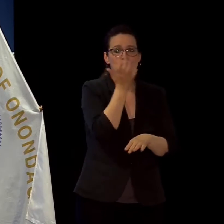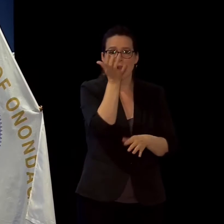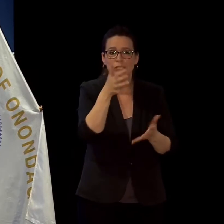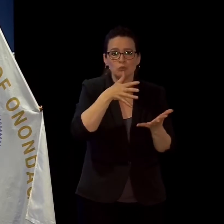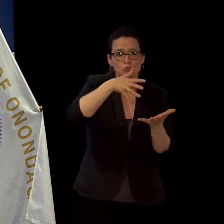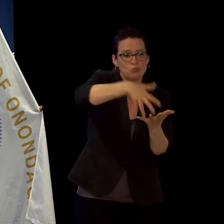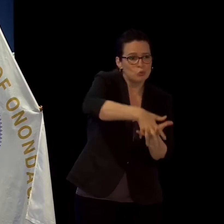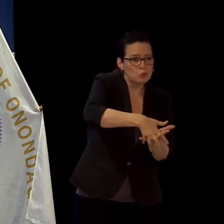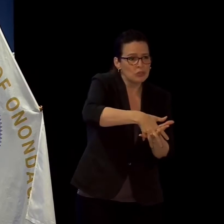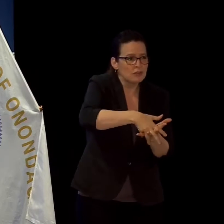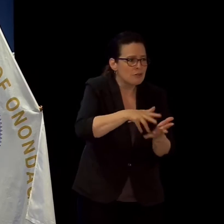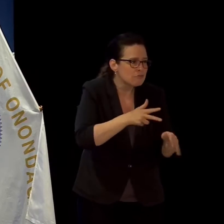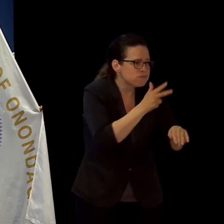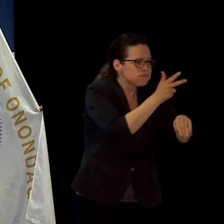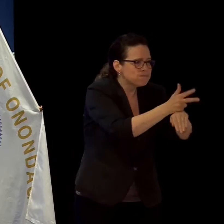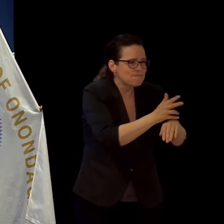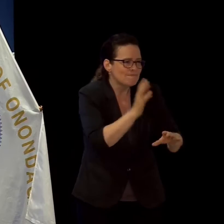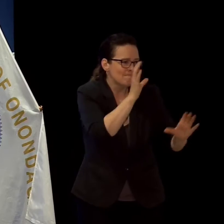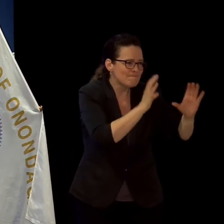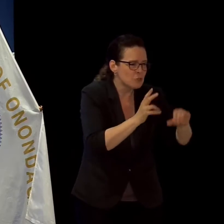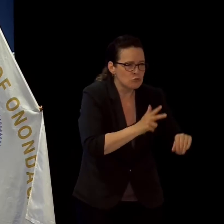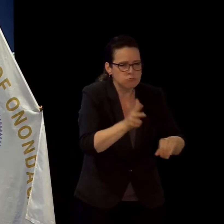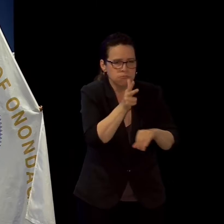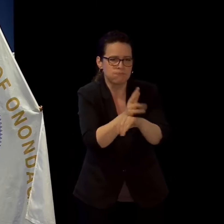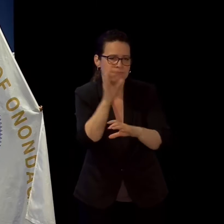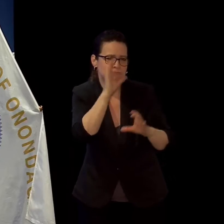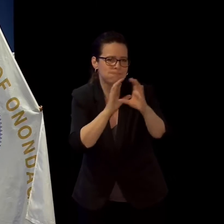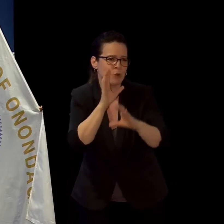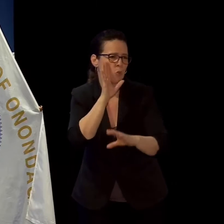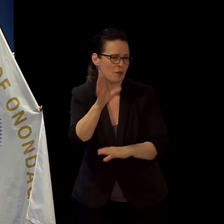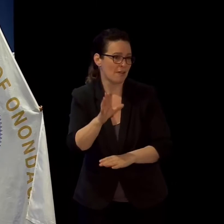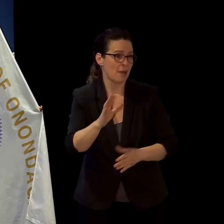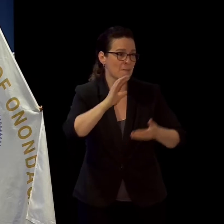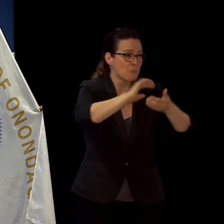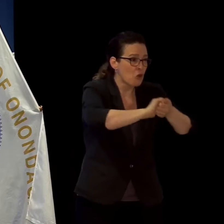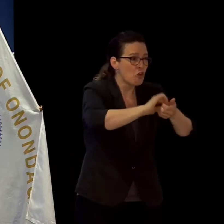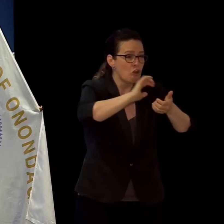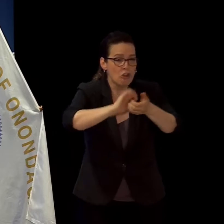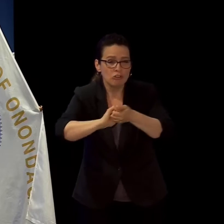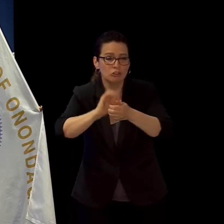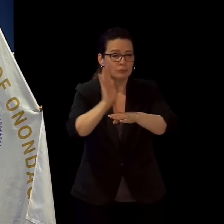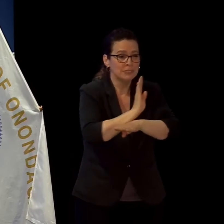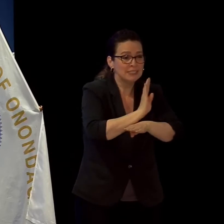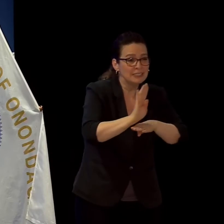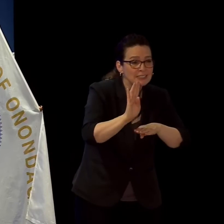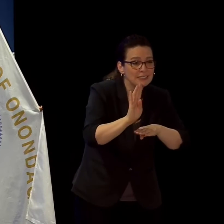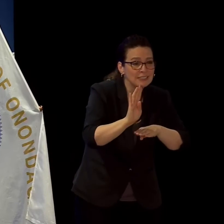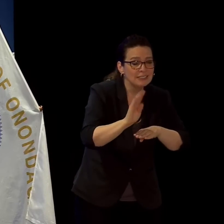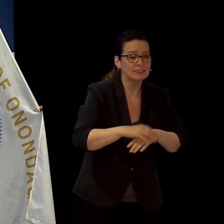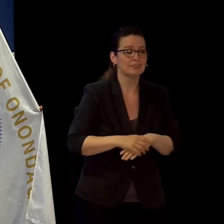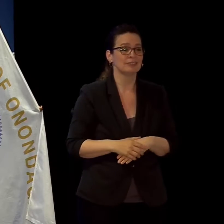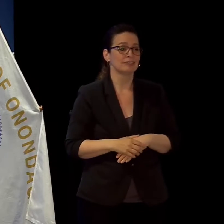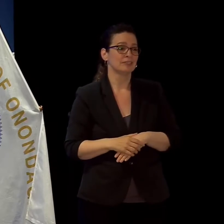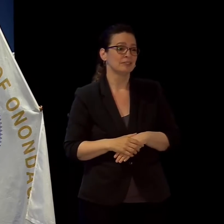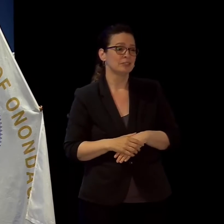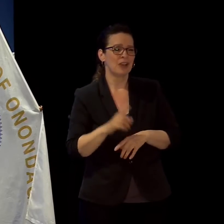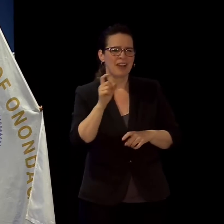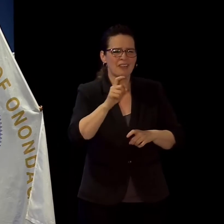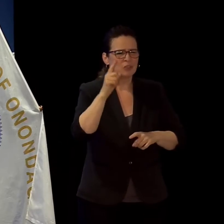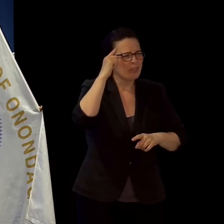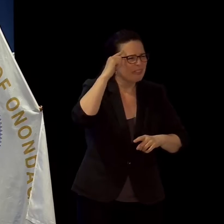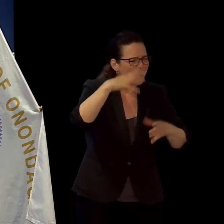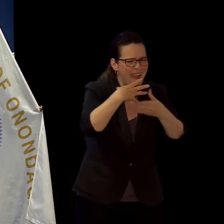we're going to be looking to work with businesses. You're going to, you know, our traditional ways of doing this are going to have